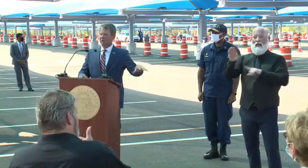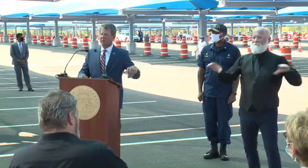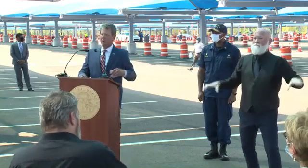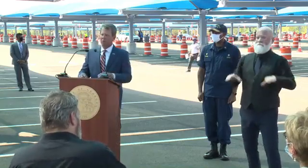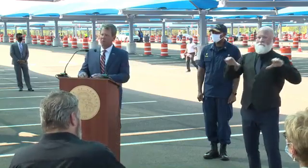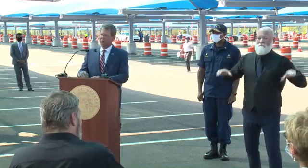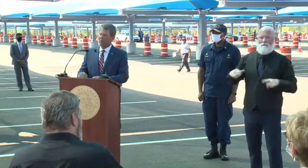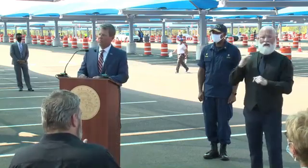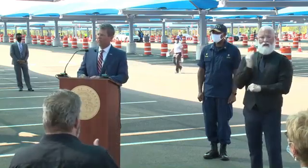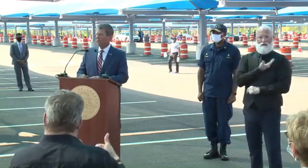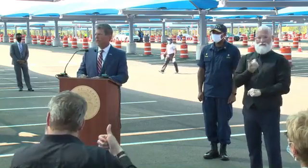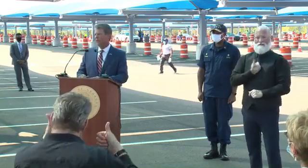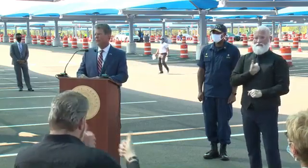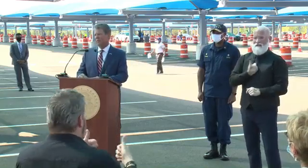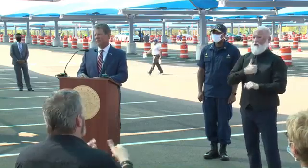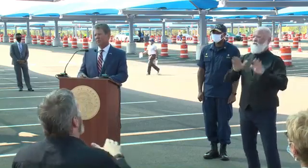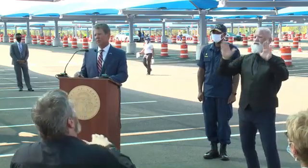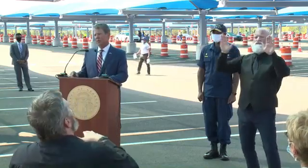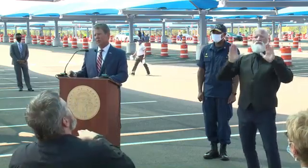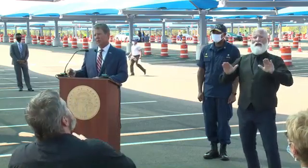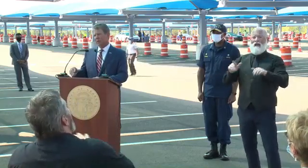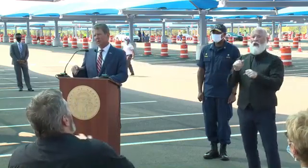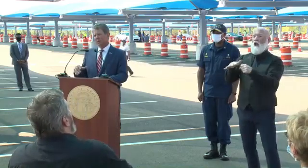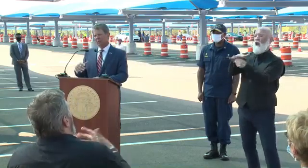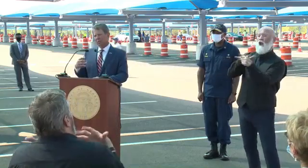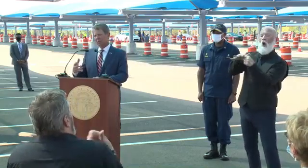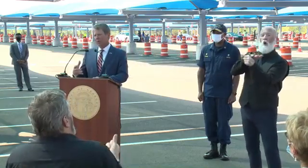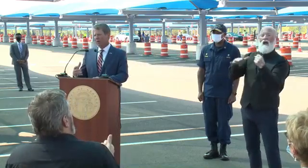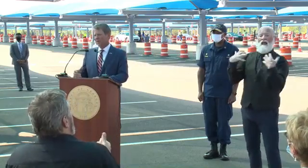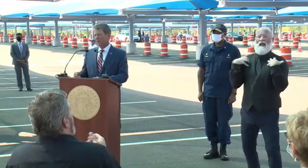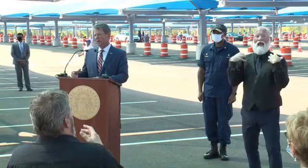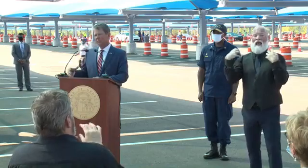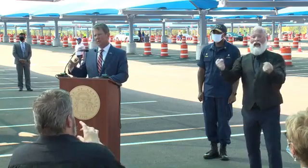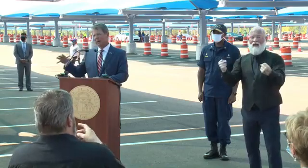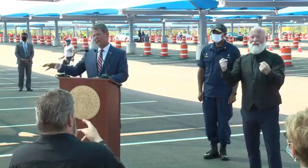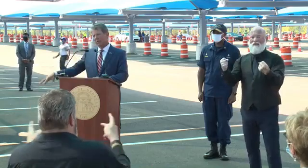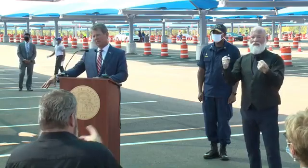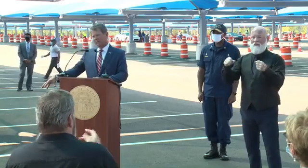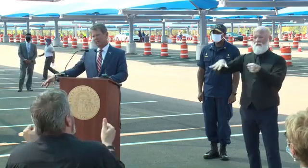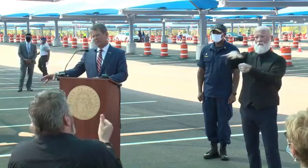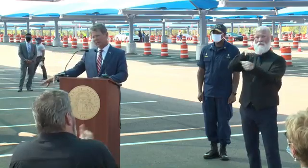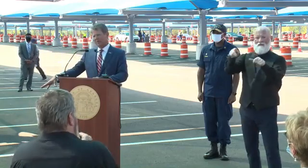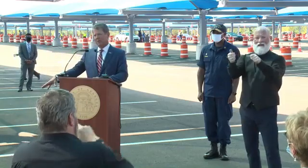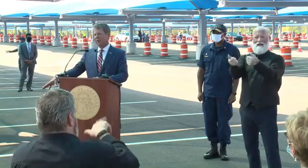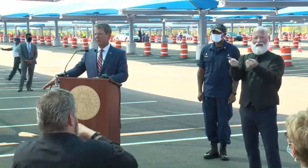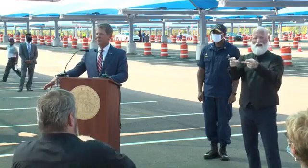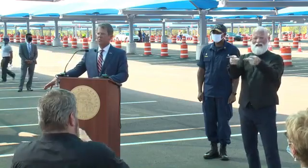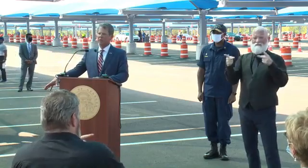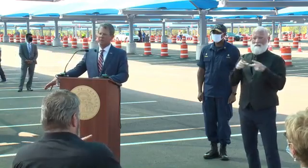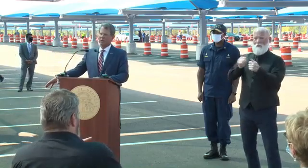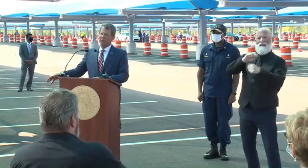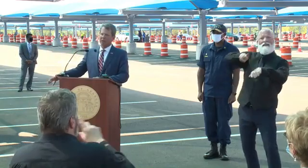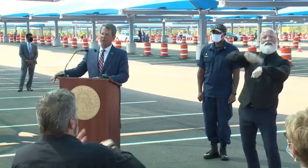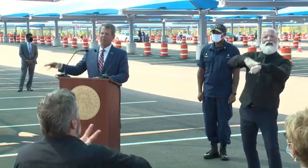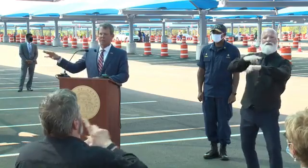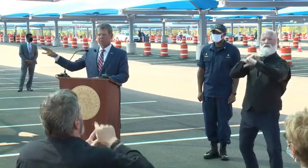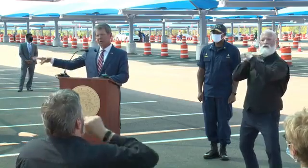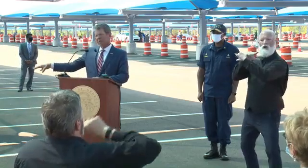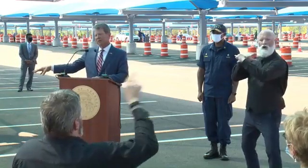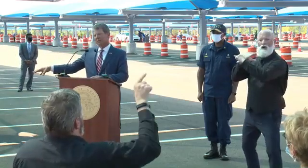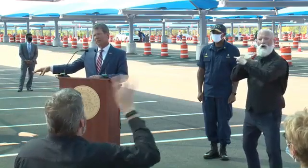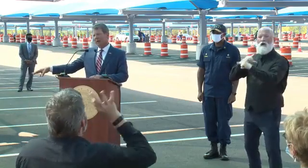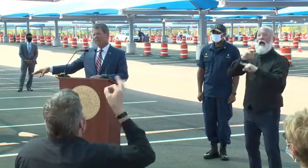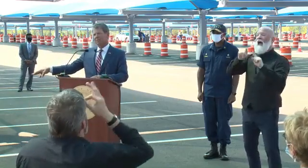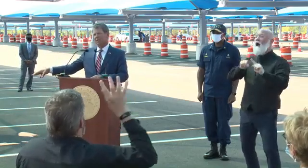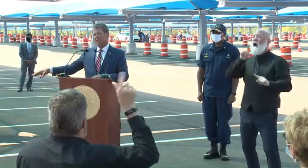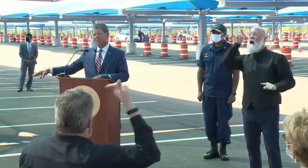and these great local public health officials with the Guard's help. You got what the feds are helping us with here, but you